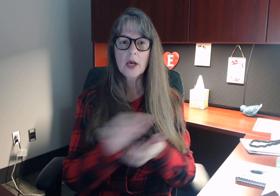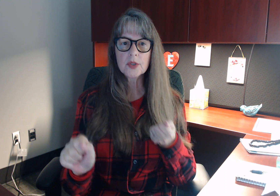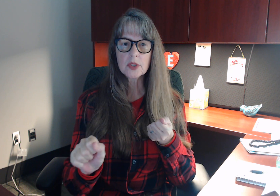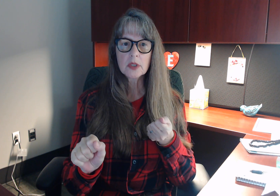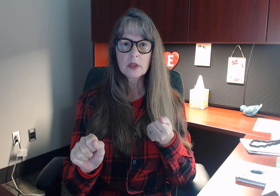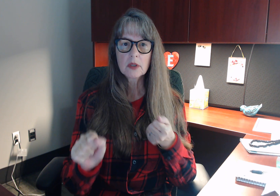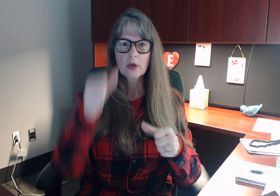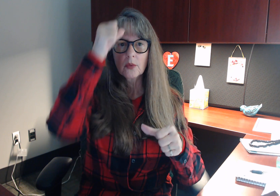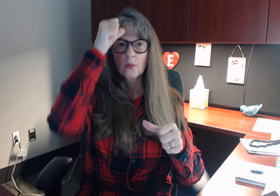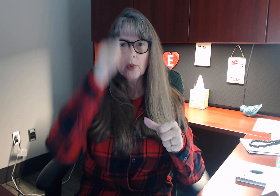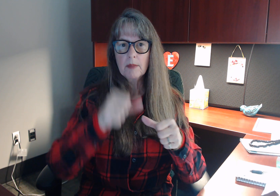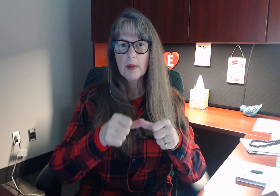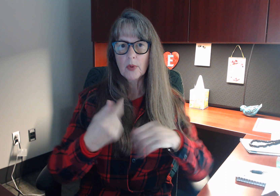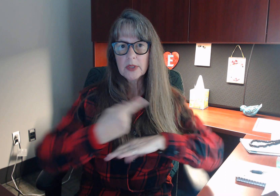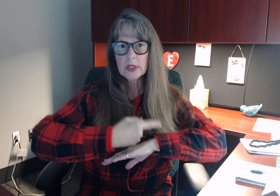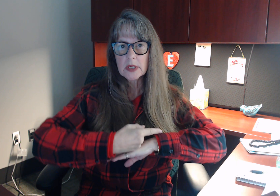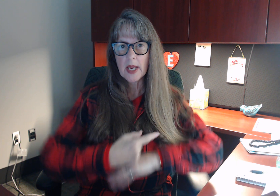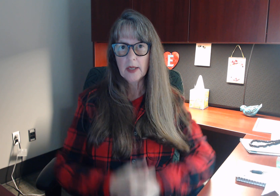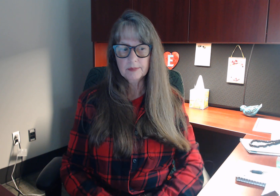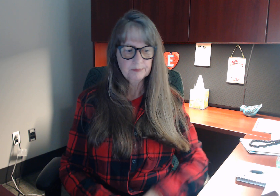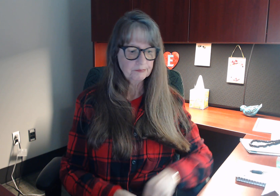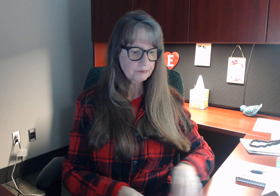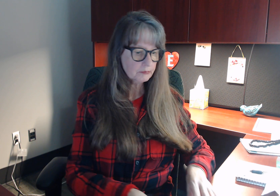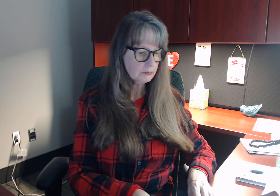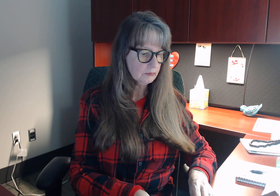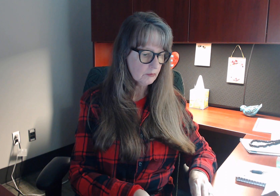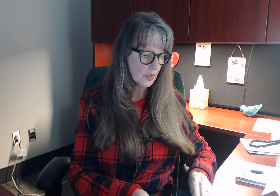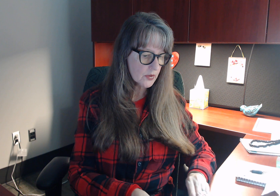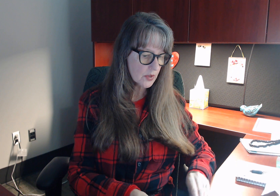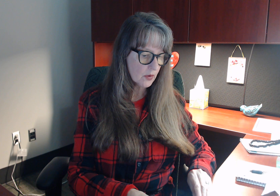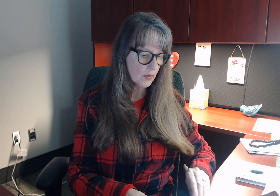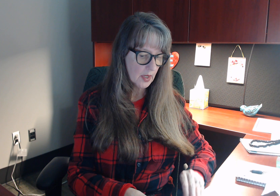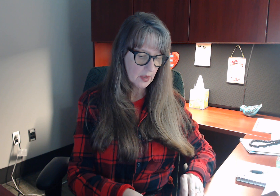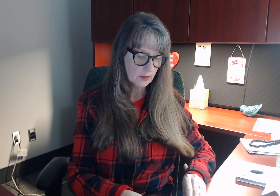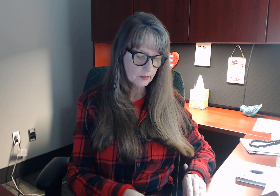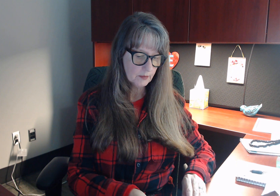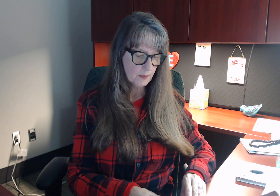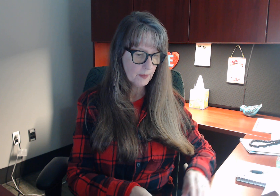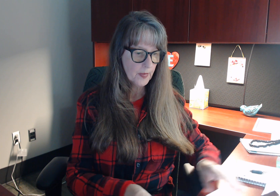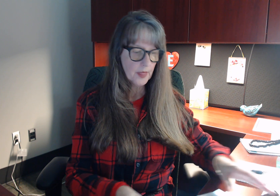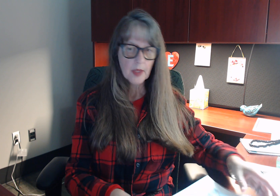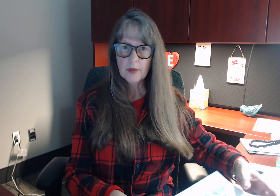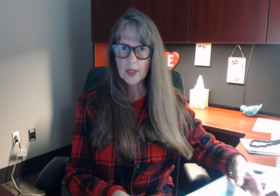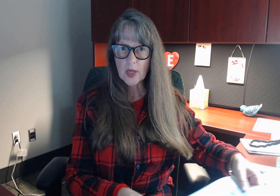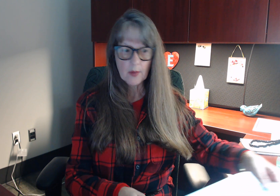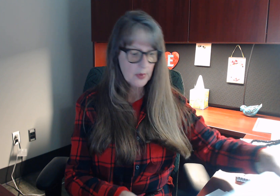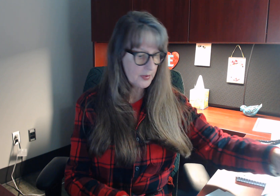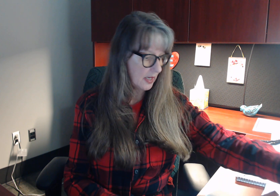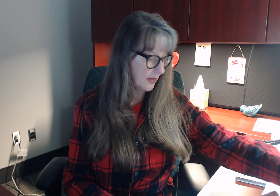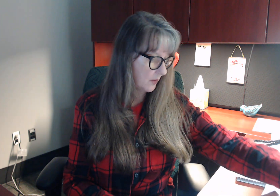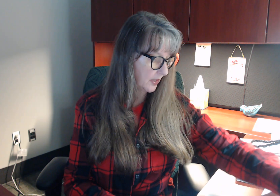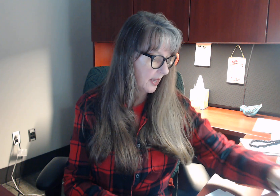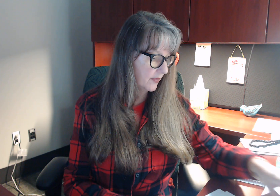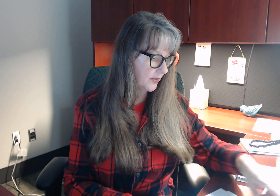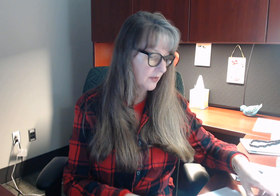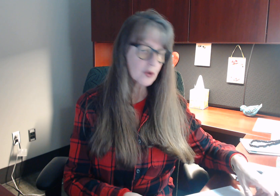Holocaust Remembrance Day. So that's how we would assign that one. Then there's